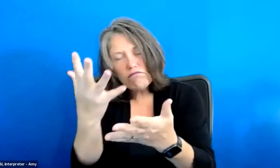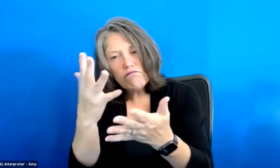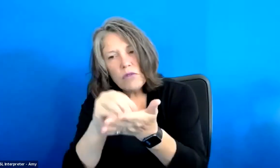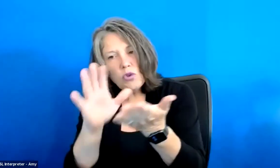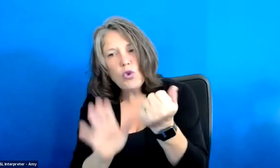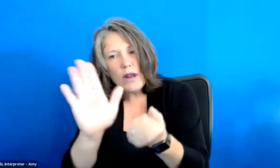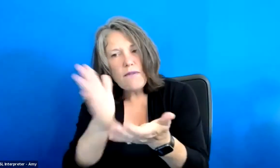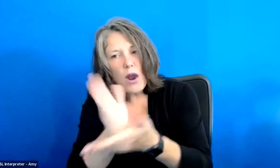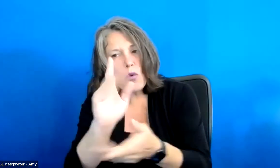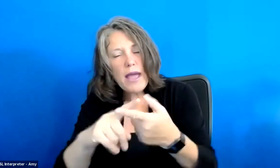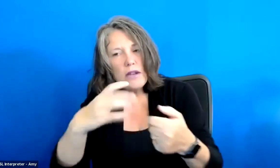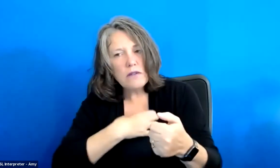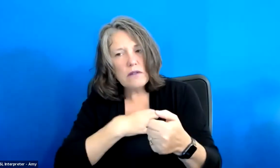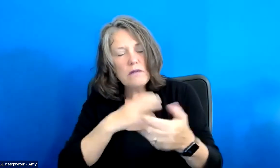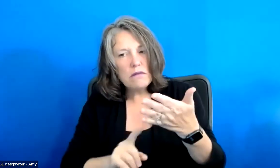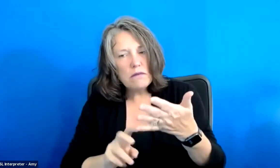their right to appeal